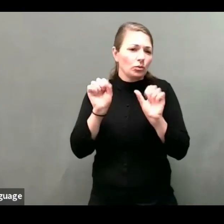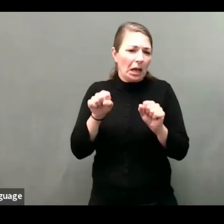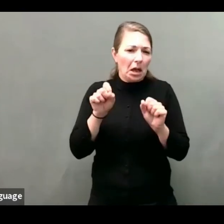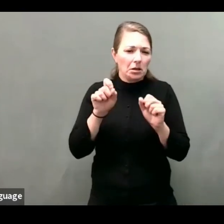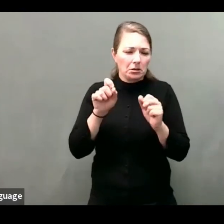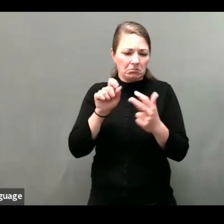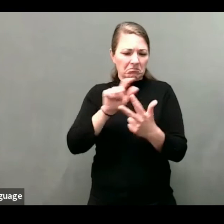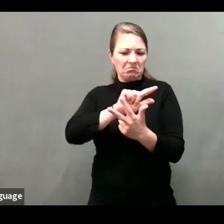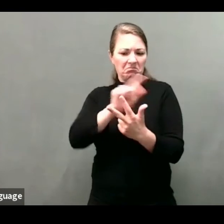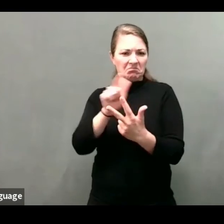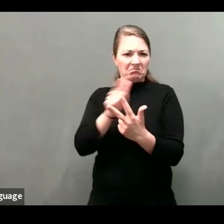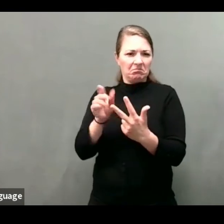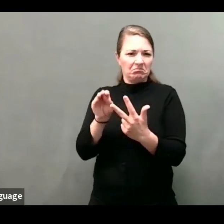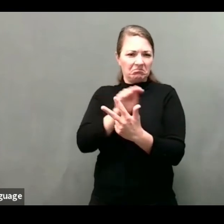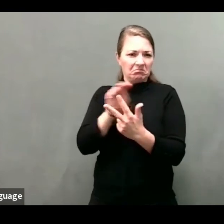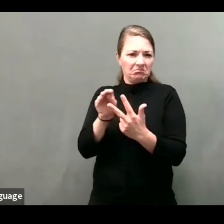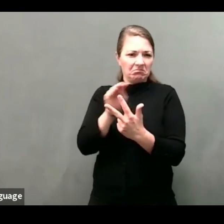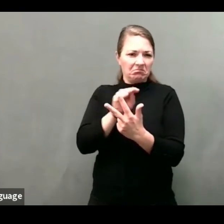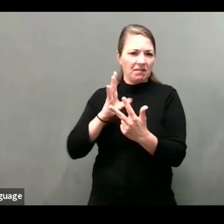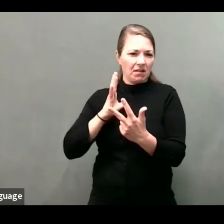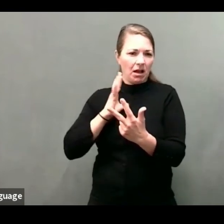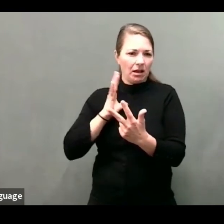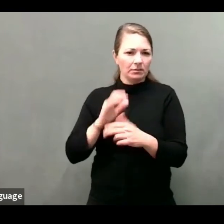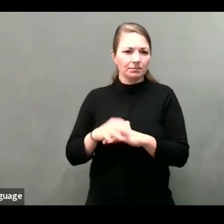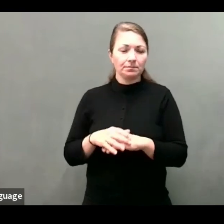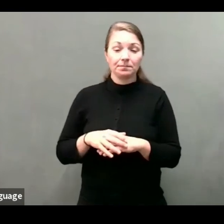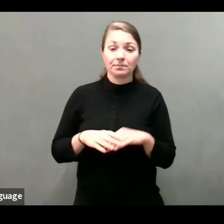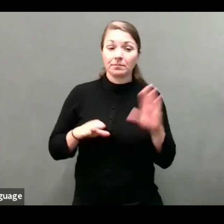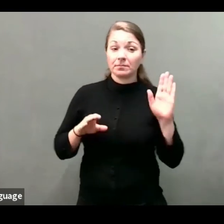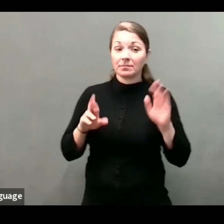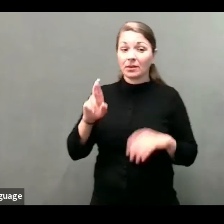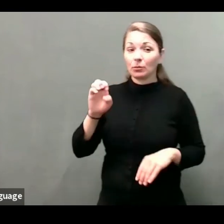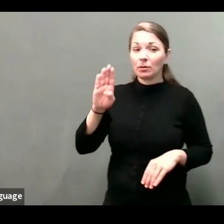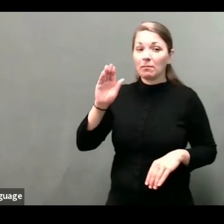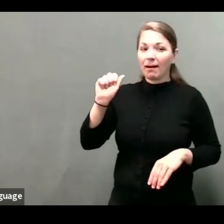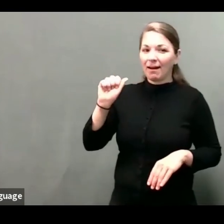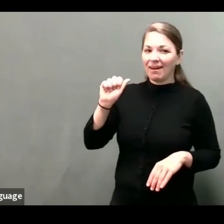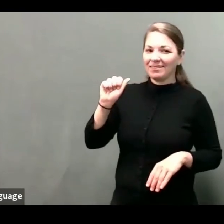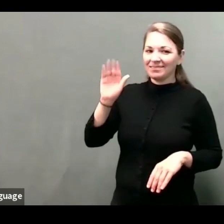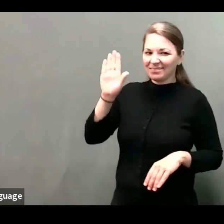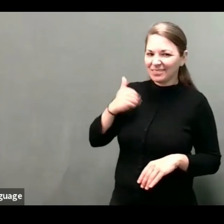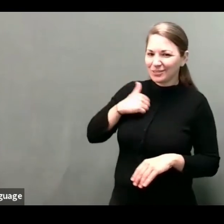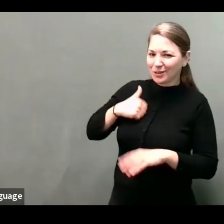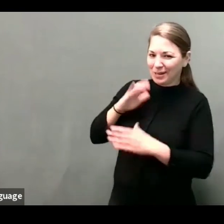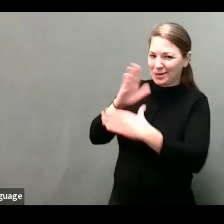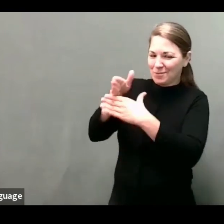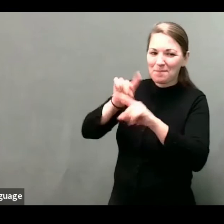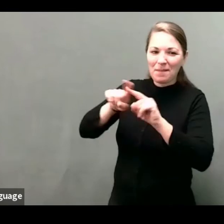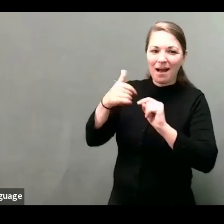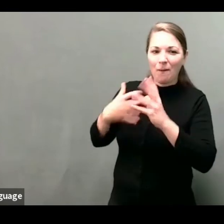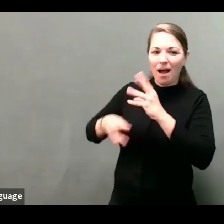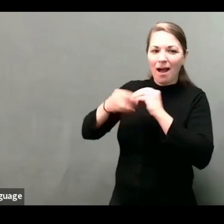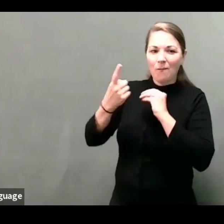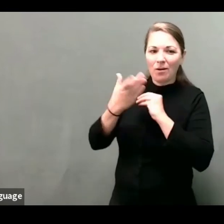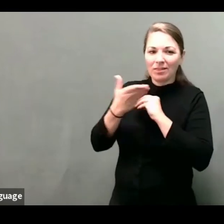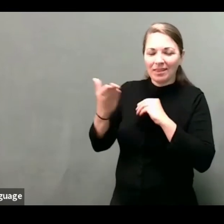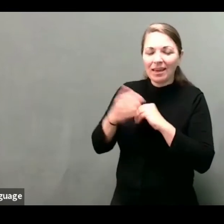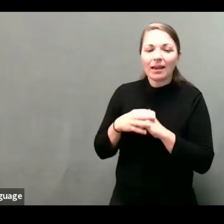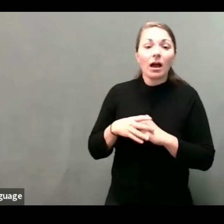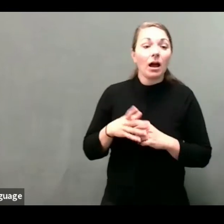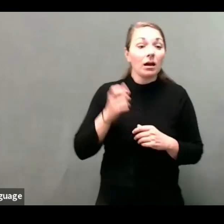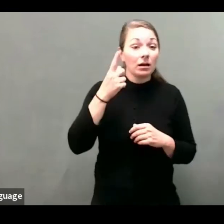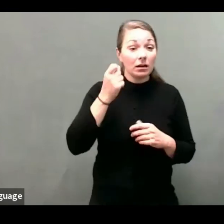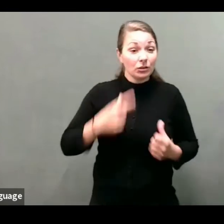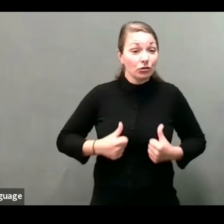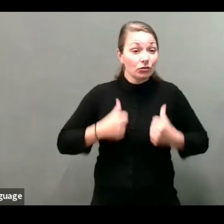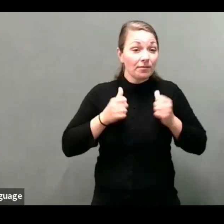behalf. Now with the, sorry to interrupt you, Nicole. One thing I also want to say here in terms of the advocate is a survivor